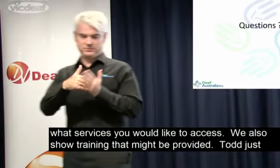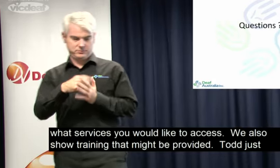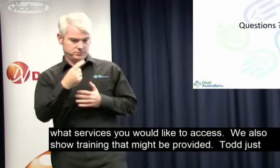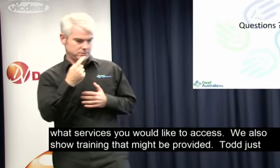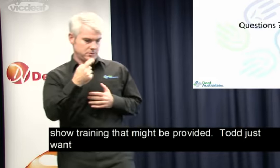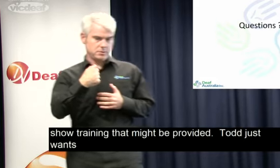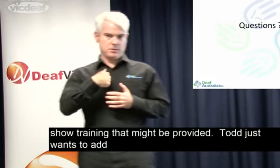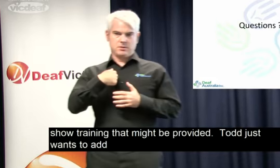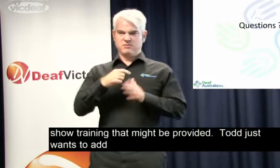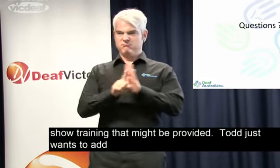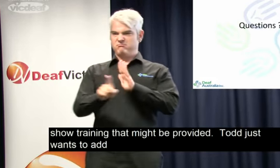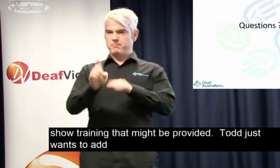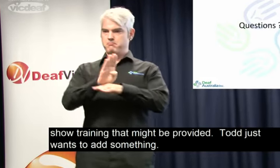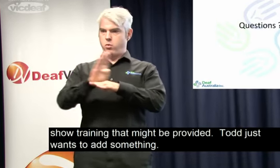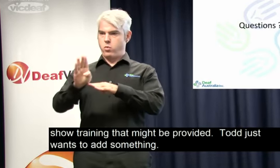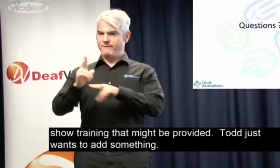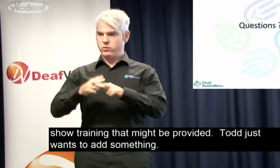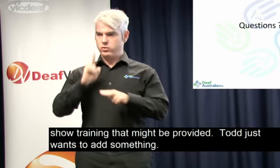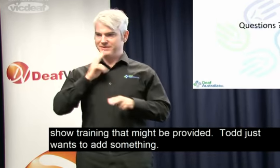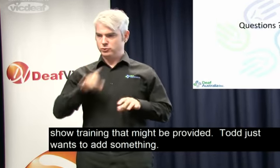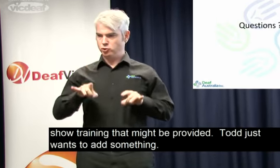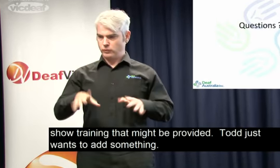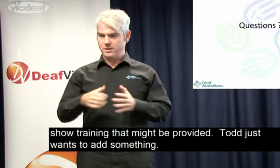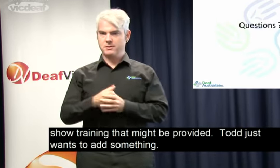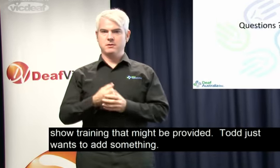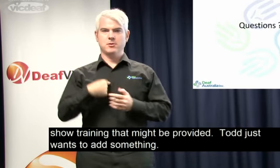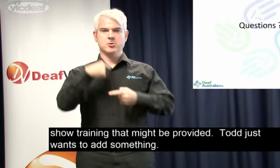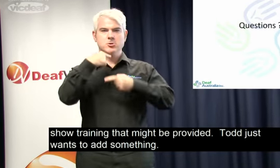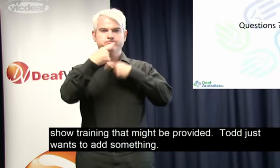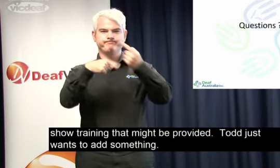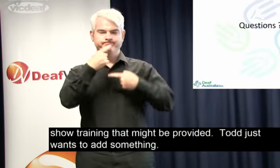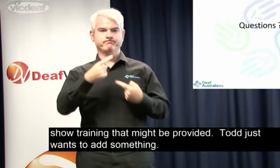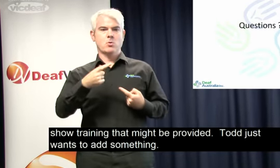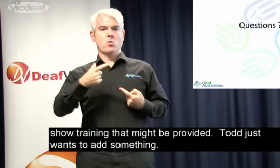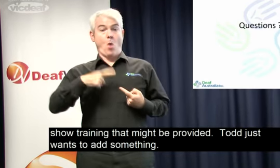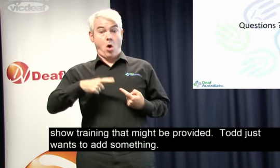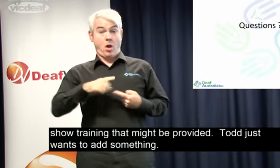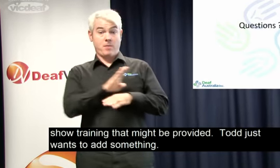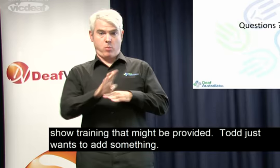I just wanted to add there, Kyle, I've represented the Board of Deaf Australia, and